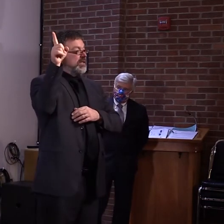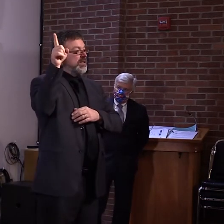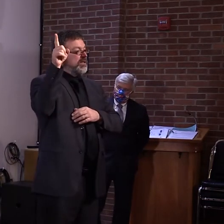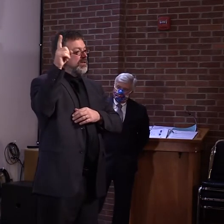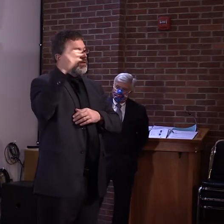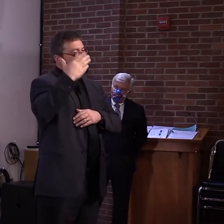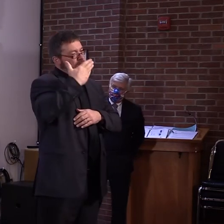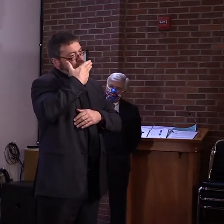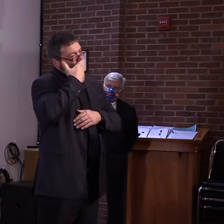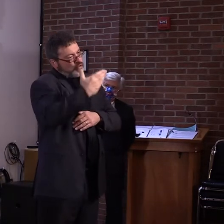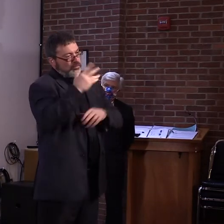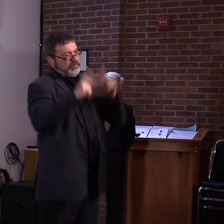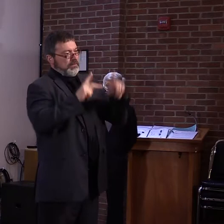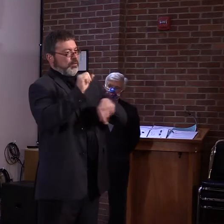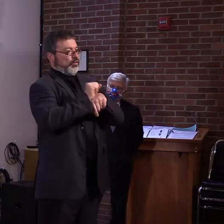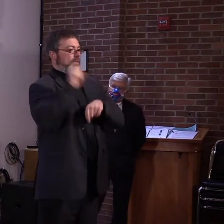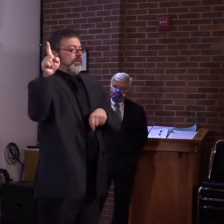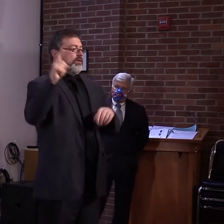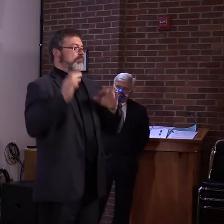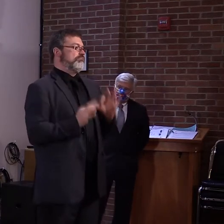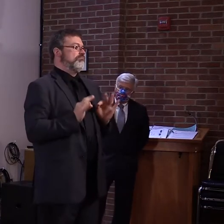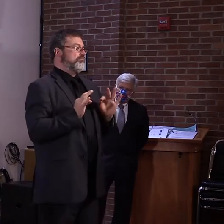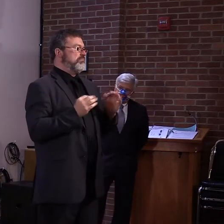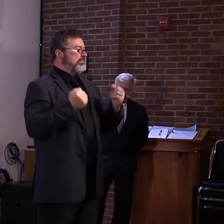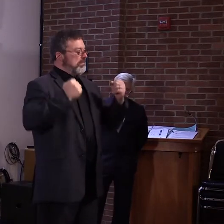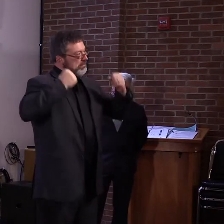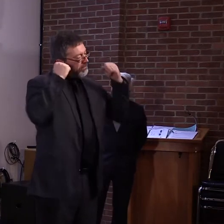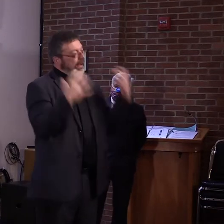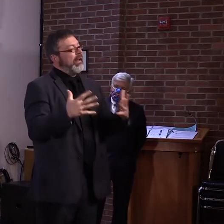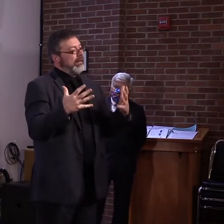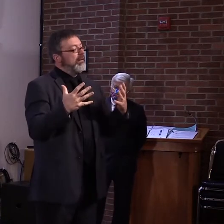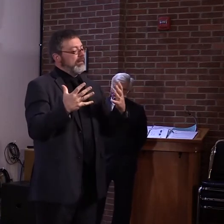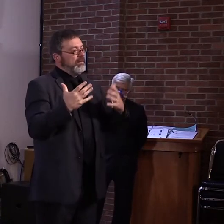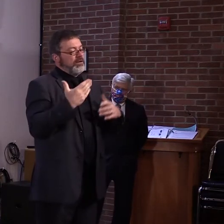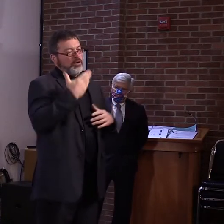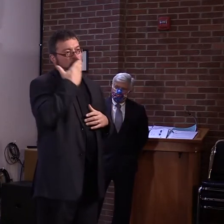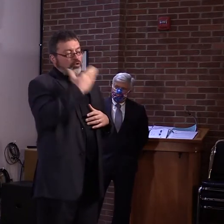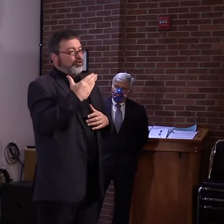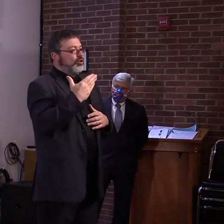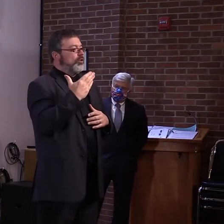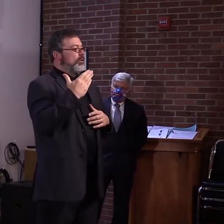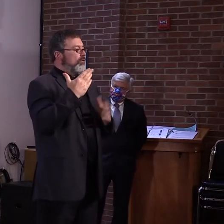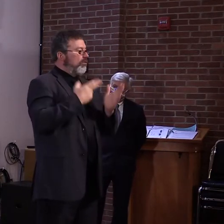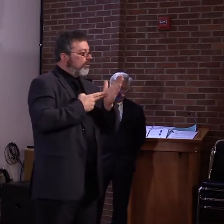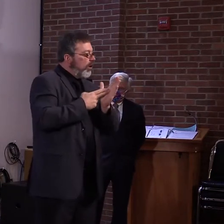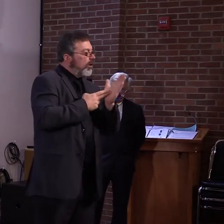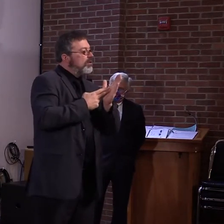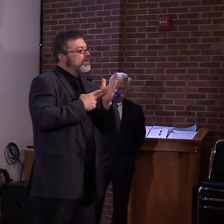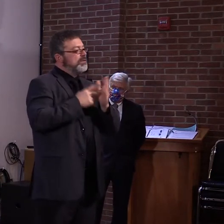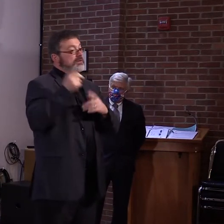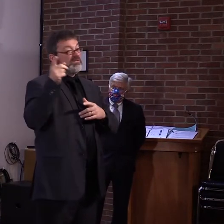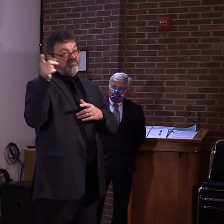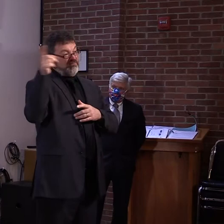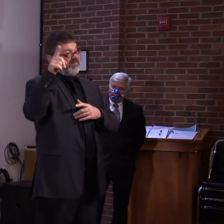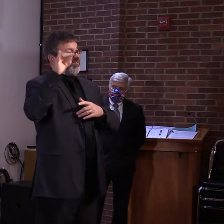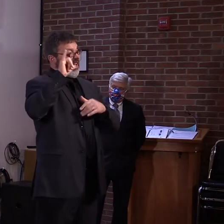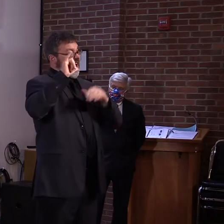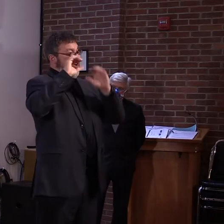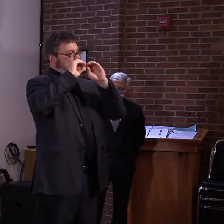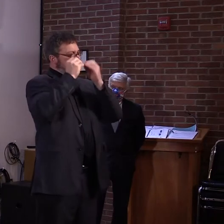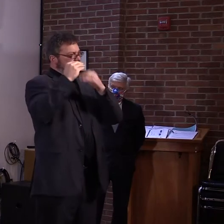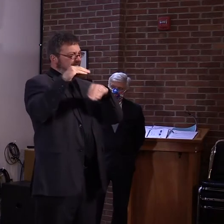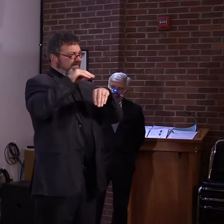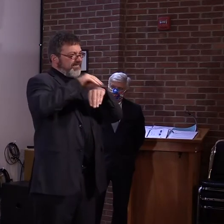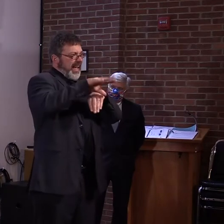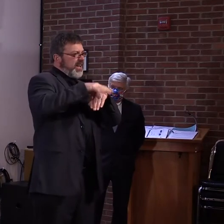right reason. We need to make sure that they are continuing to provide the best guidance, the best information